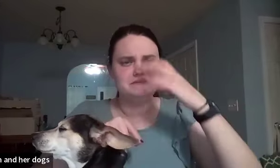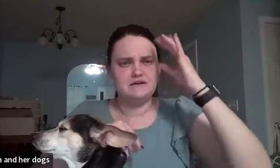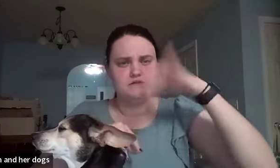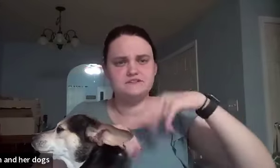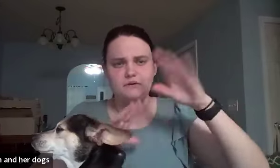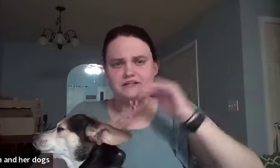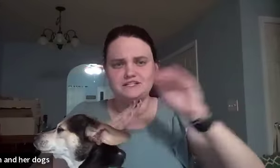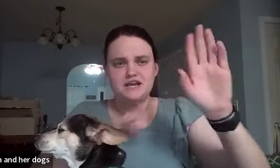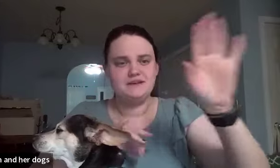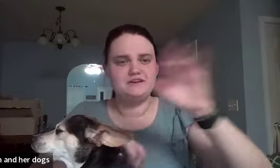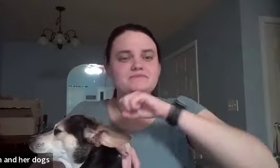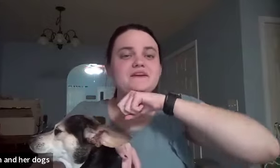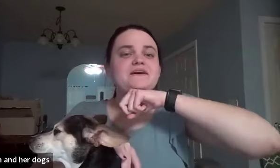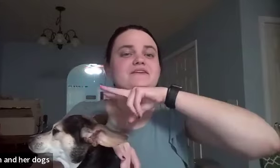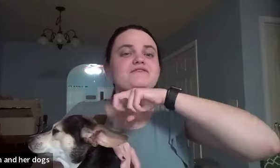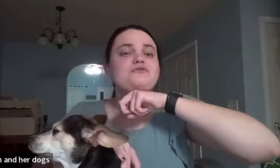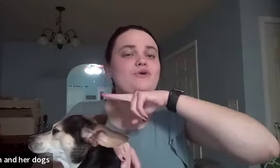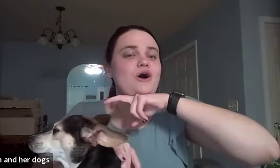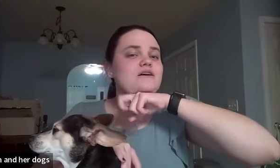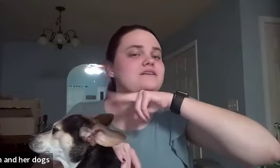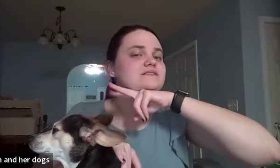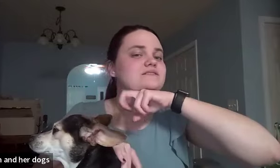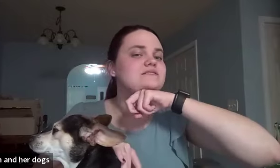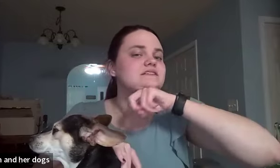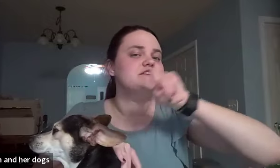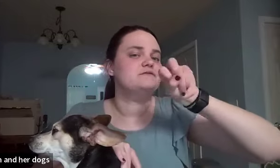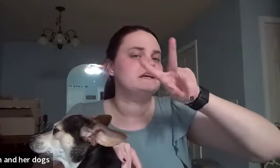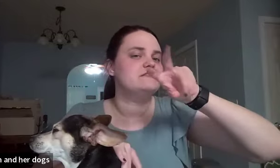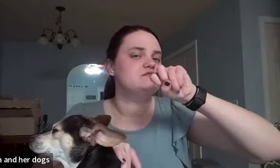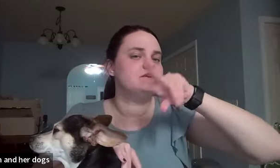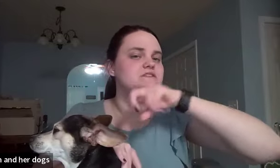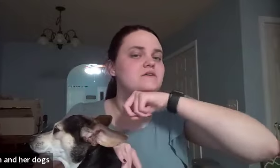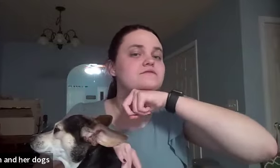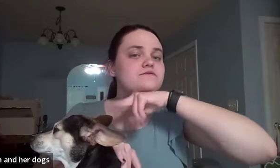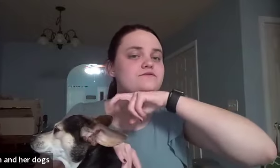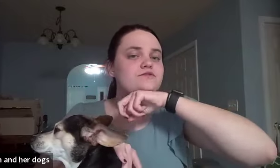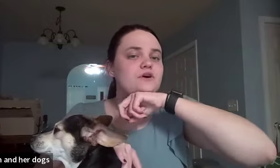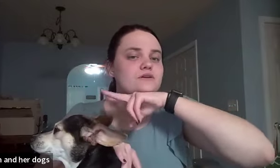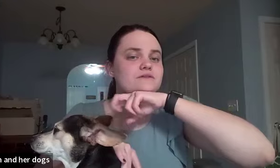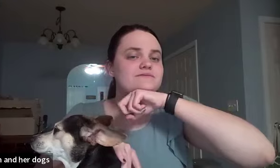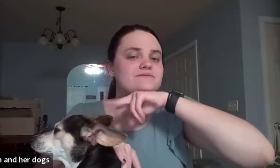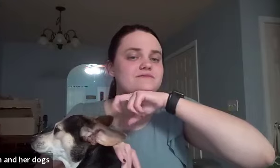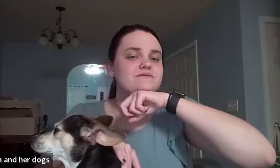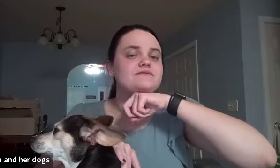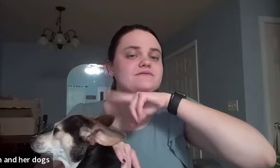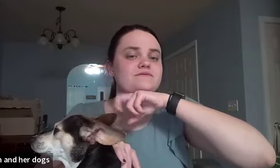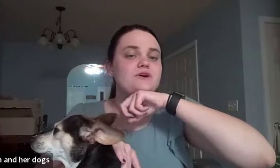miss often, so I wanted to check. Okay, good. Frog. It's like you're flicking the 2 fingers out. Frog.